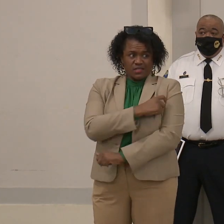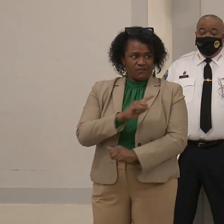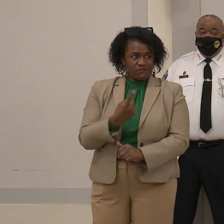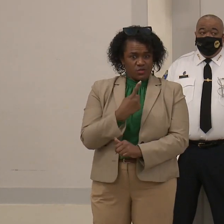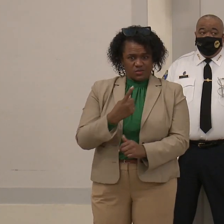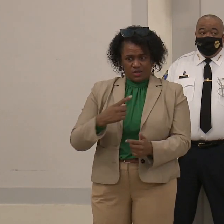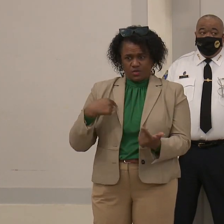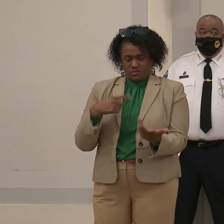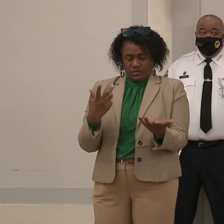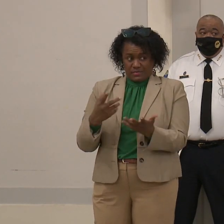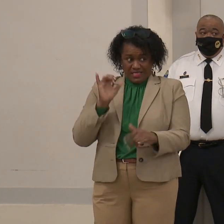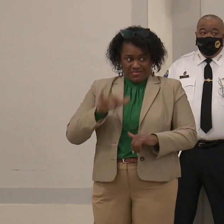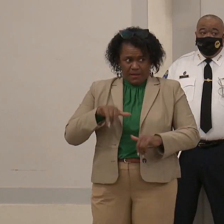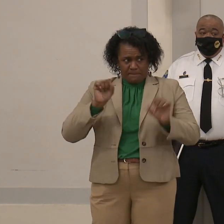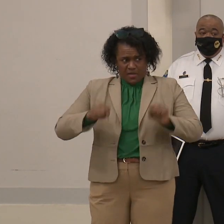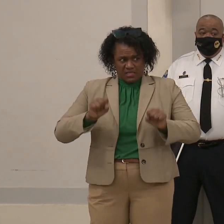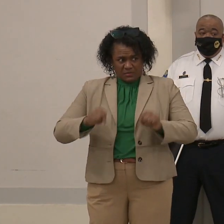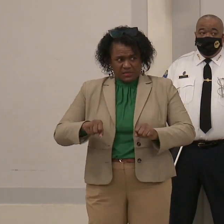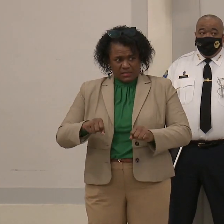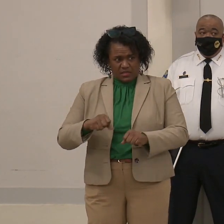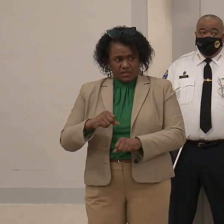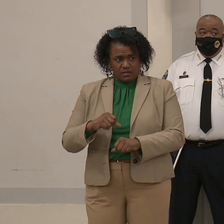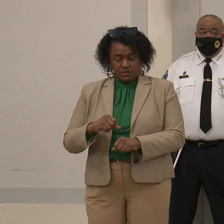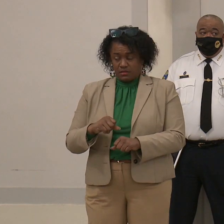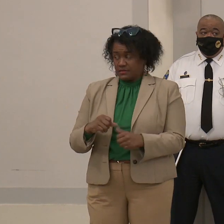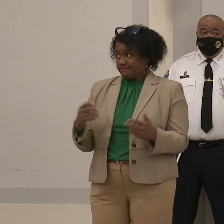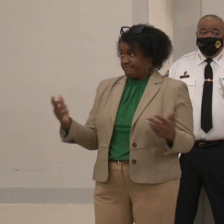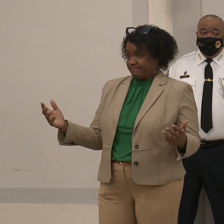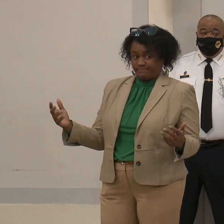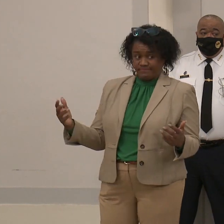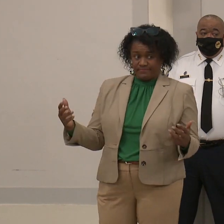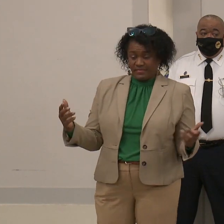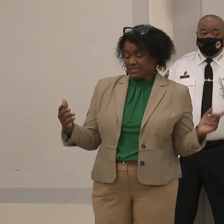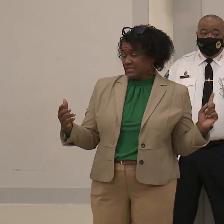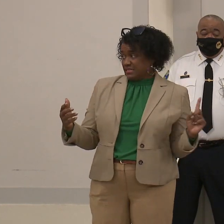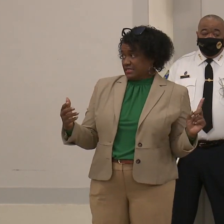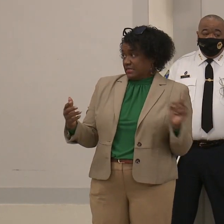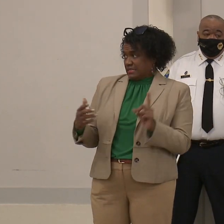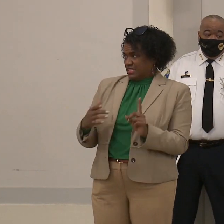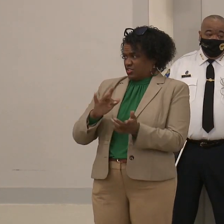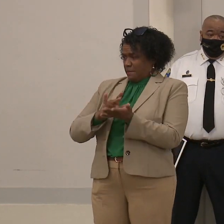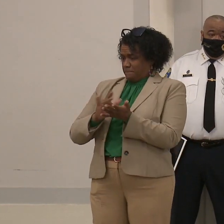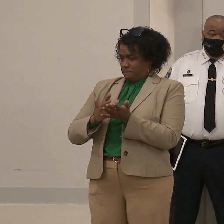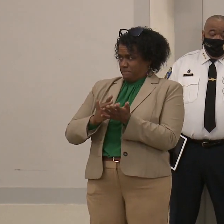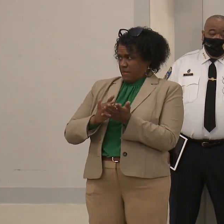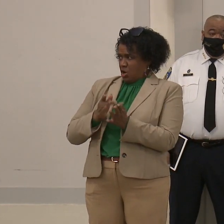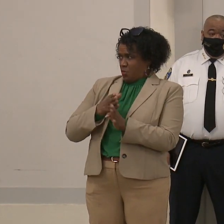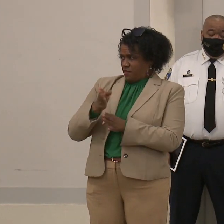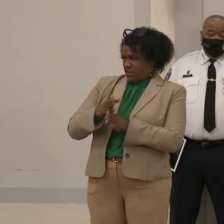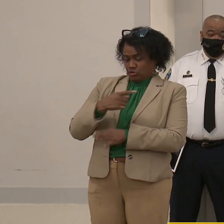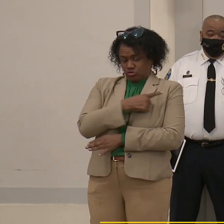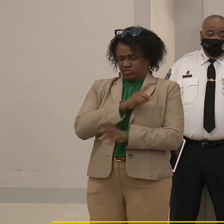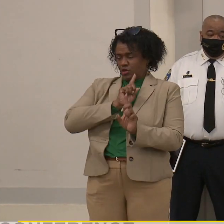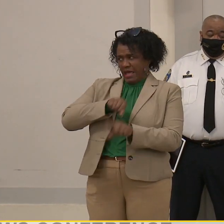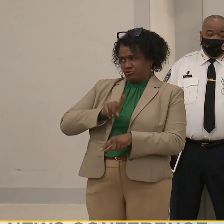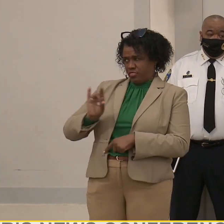that possibly something we'll all have to live with? Dr. Duraza, we'll let the medical professionals answer that question. Thank